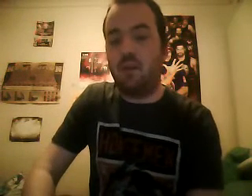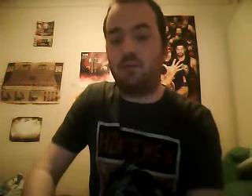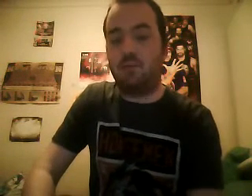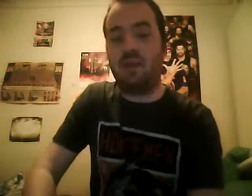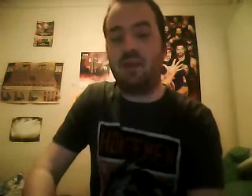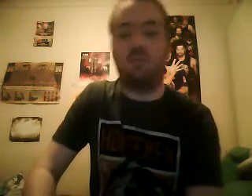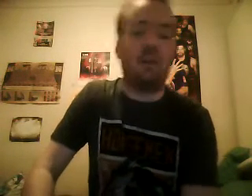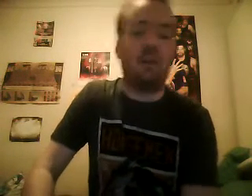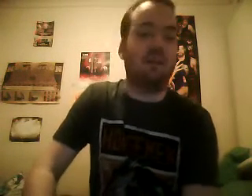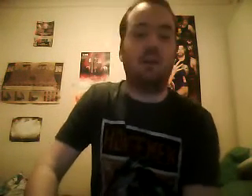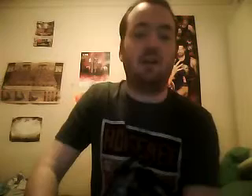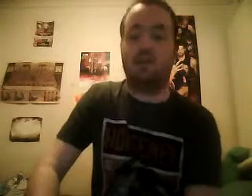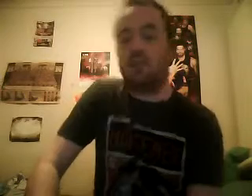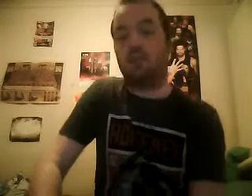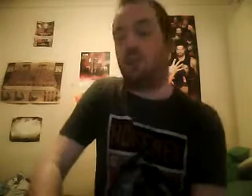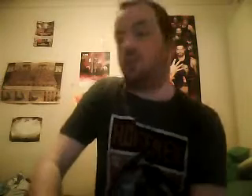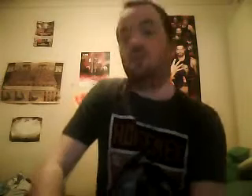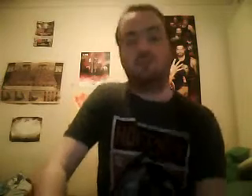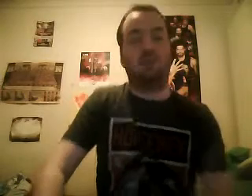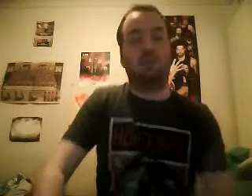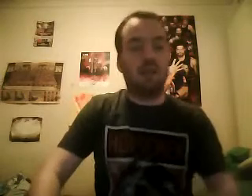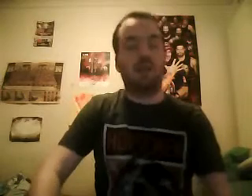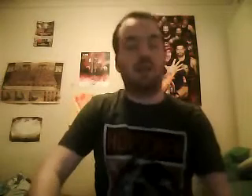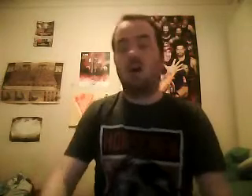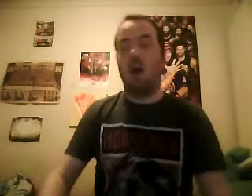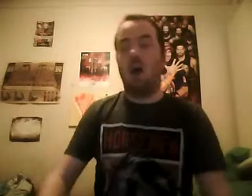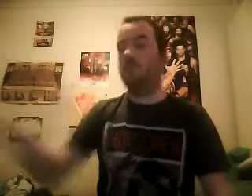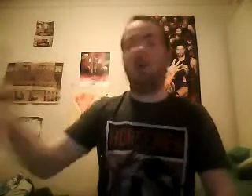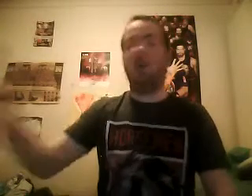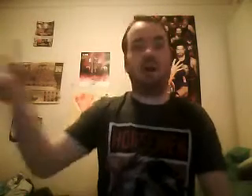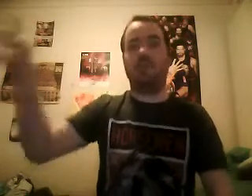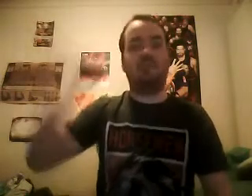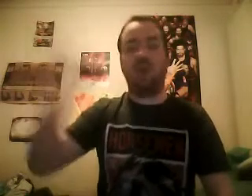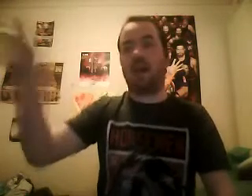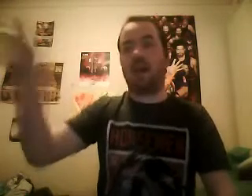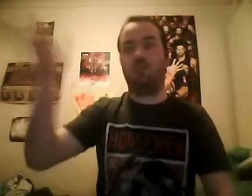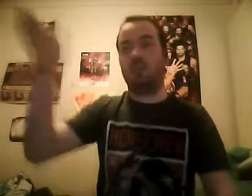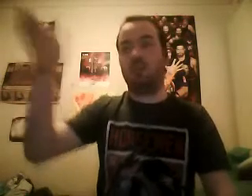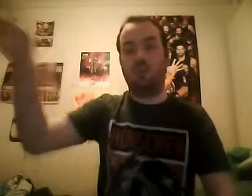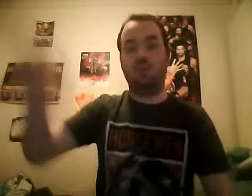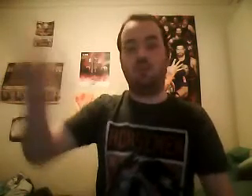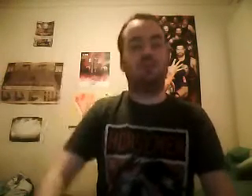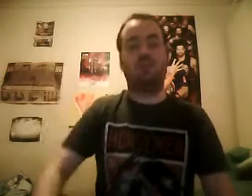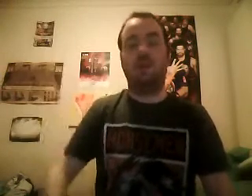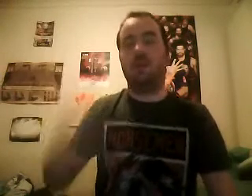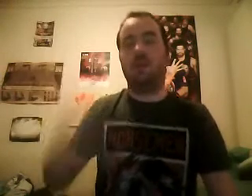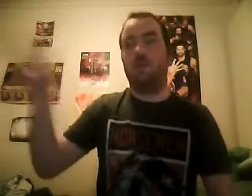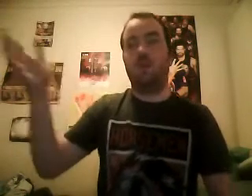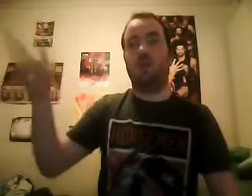because Daniel Bryan, we know he's not going to go to the Super Showdown, I would not mind this match being used for